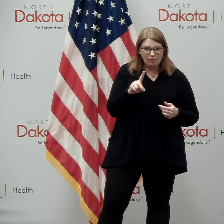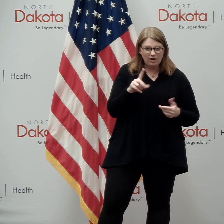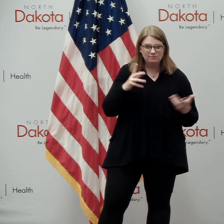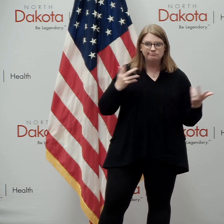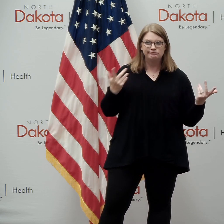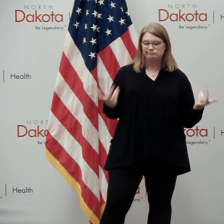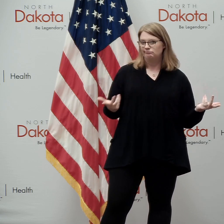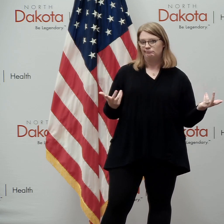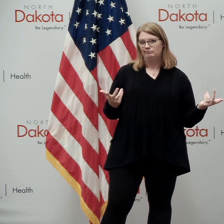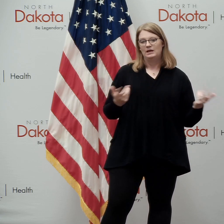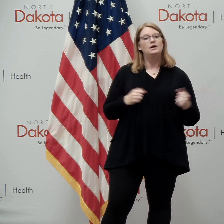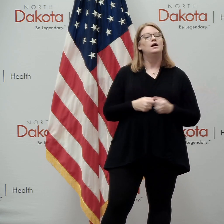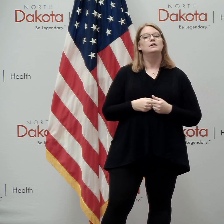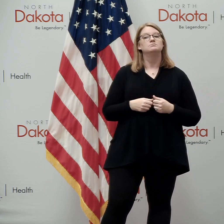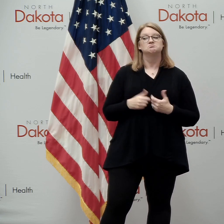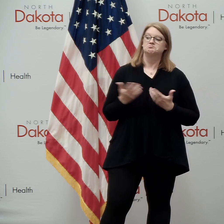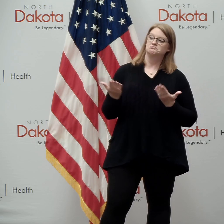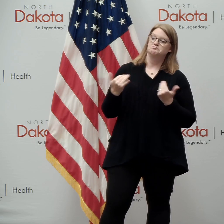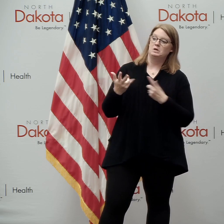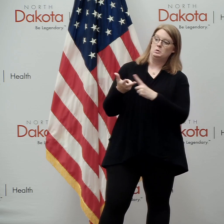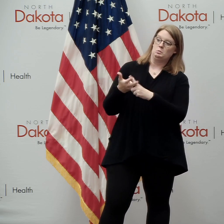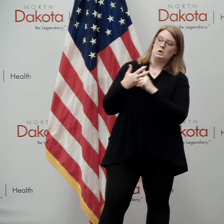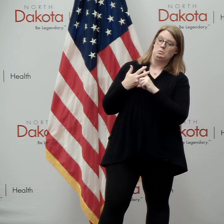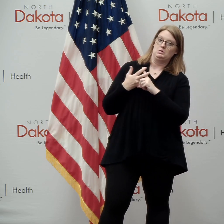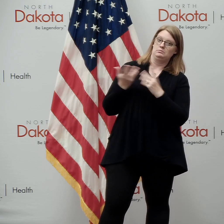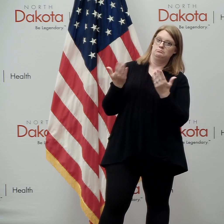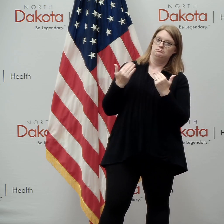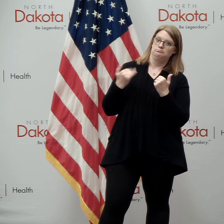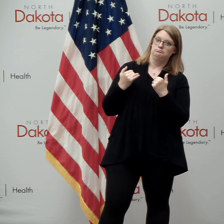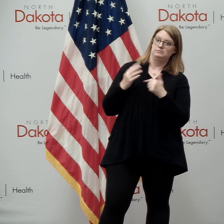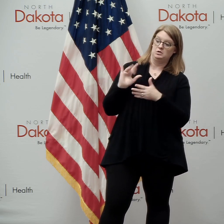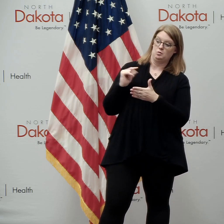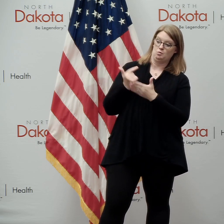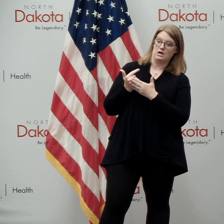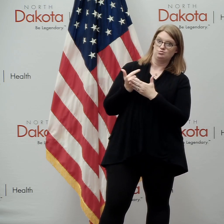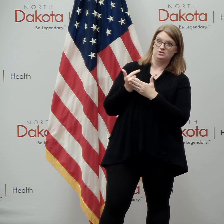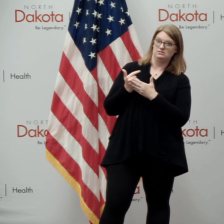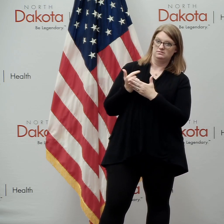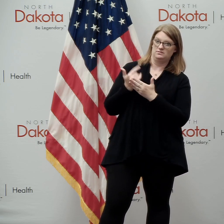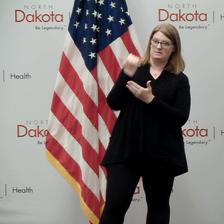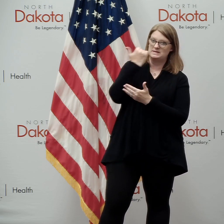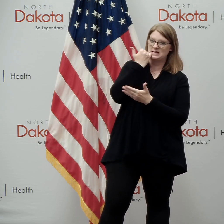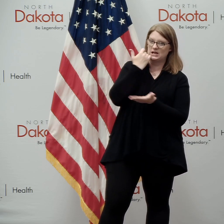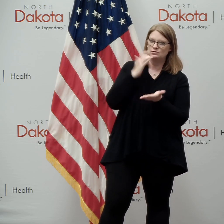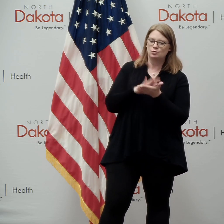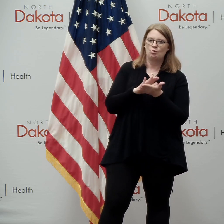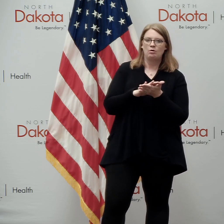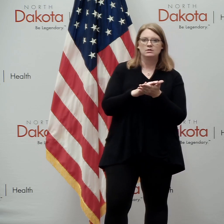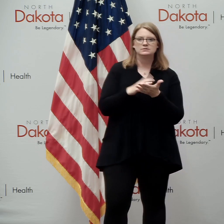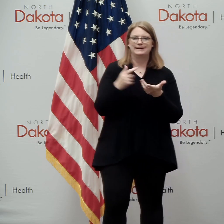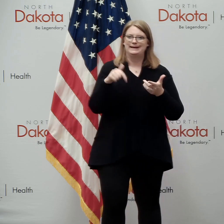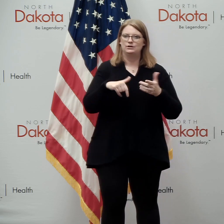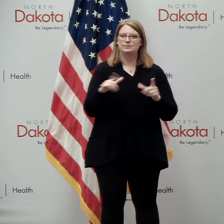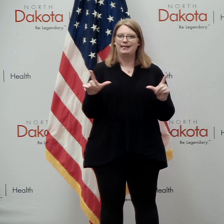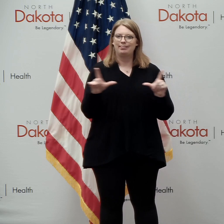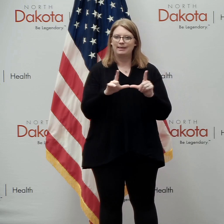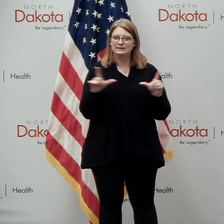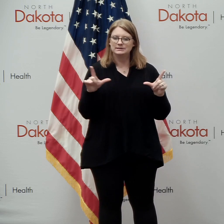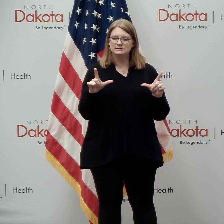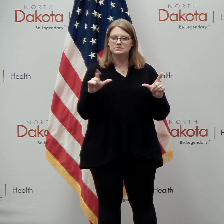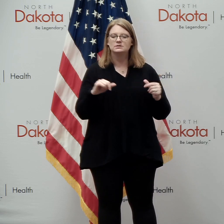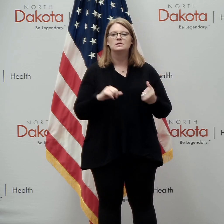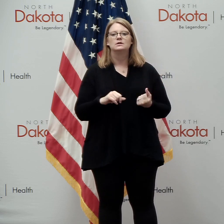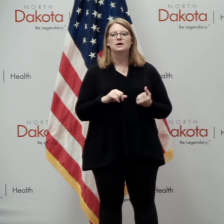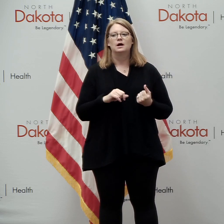always interested in trying to recruit and attract graduates of dental schools to be licensed in North Dakota, and currently